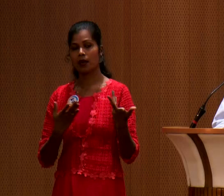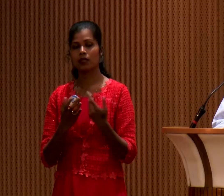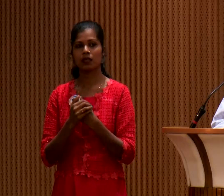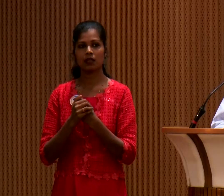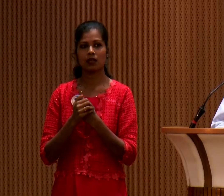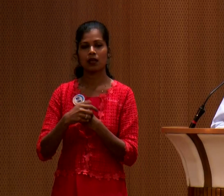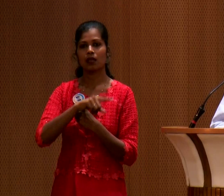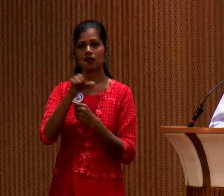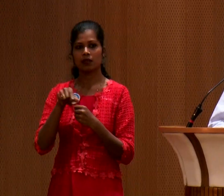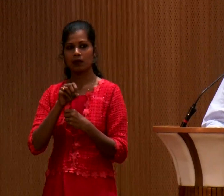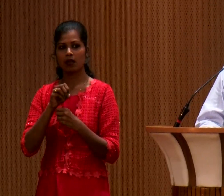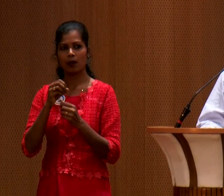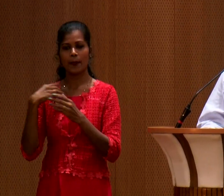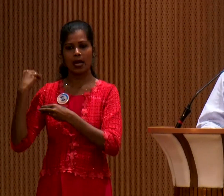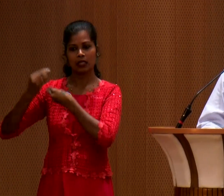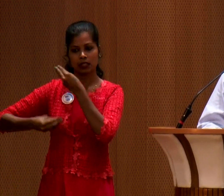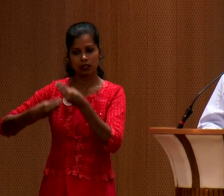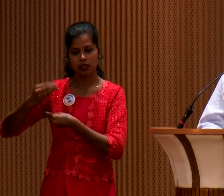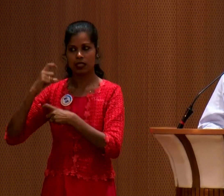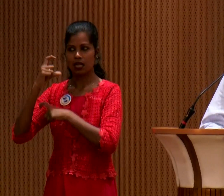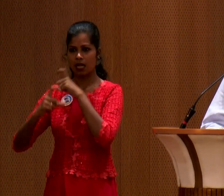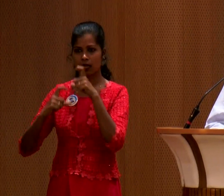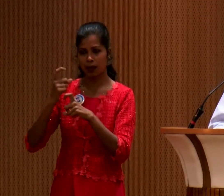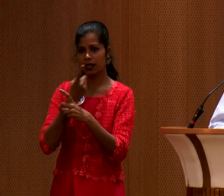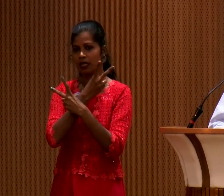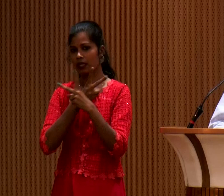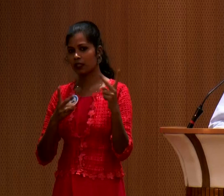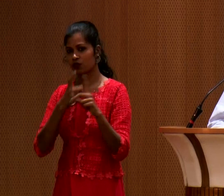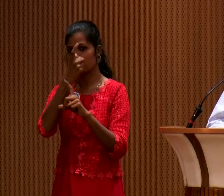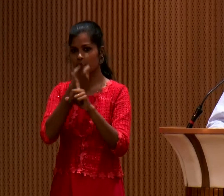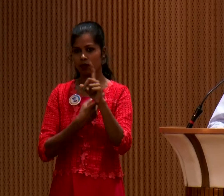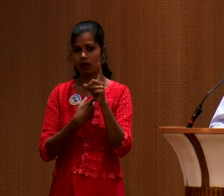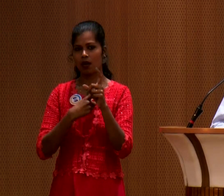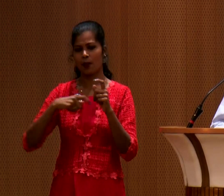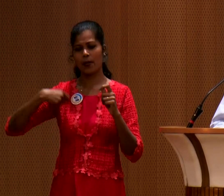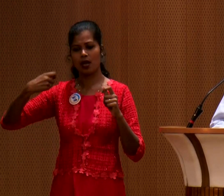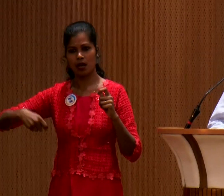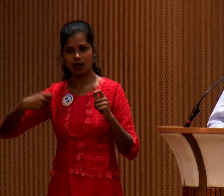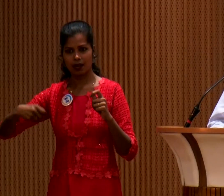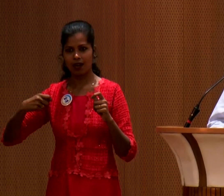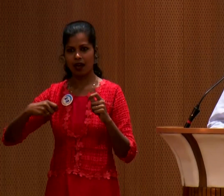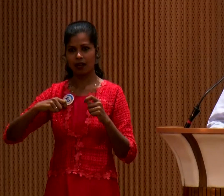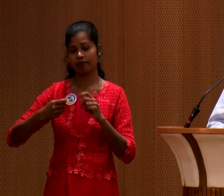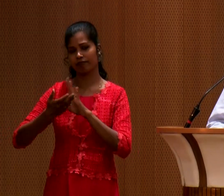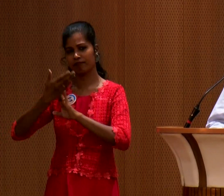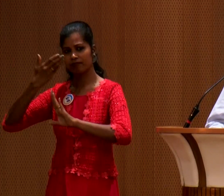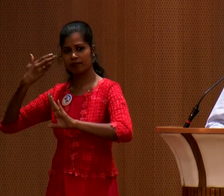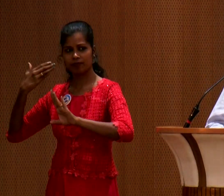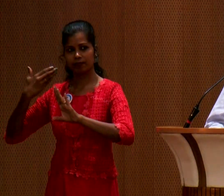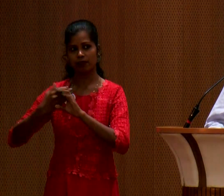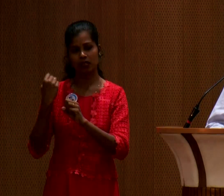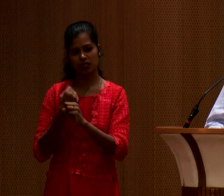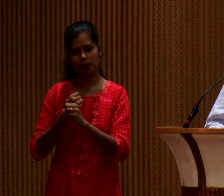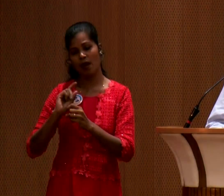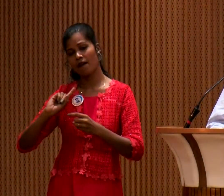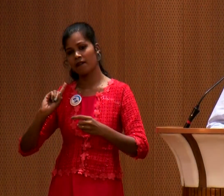the oldest traditional industries of Kerala, that is coir. The first organized